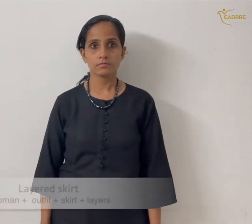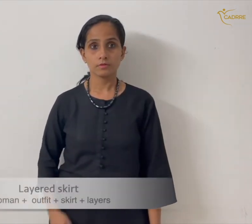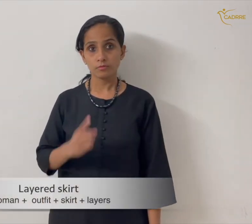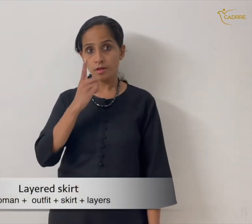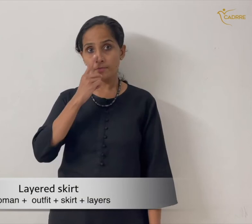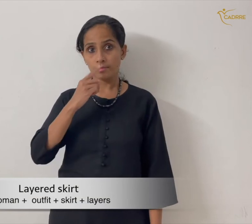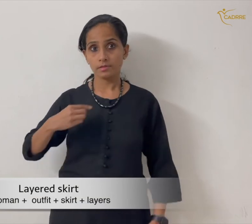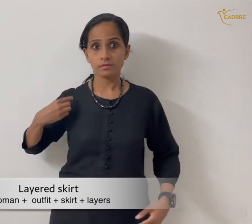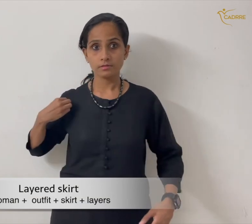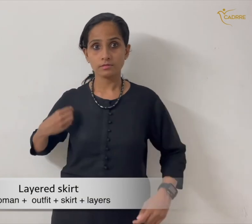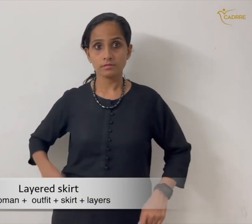Layered skirt.